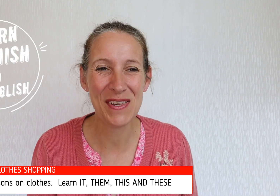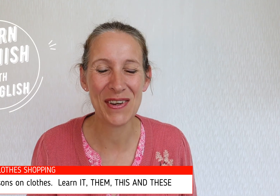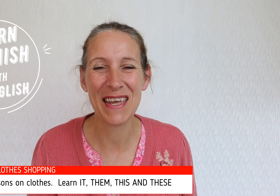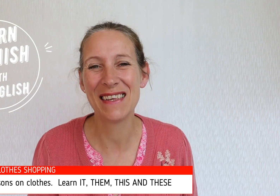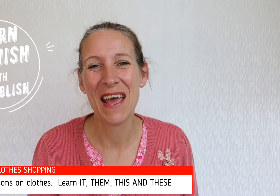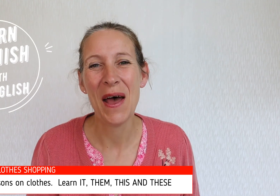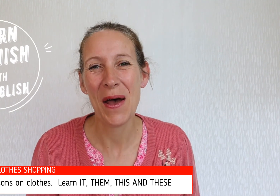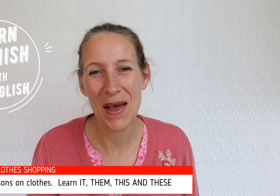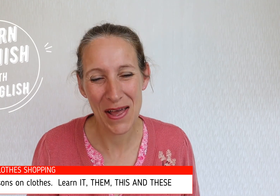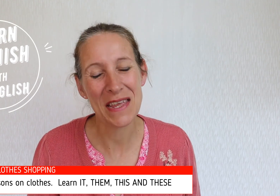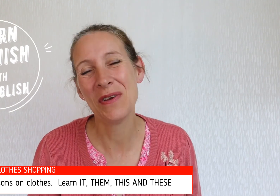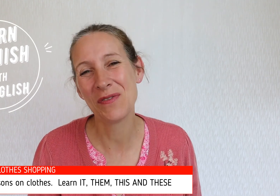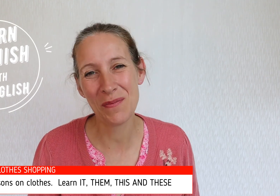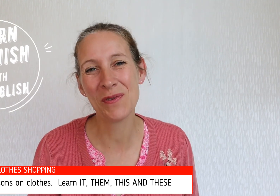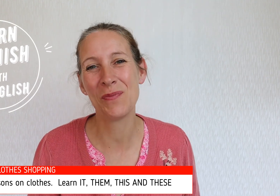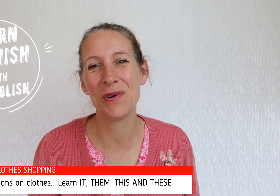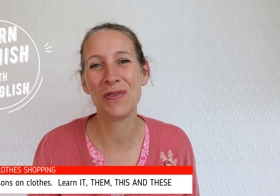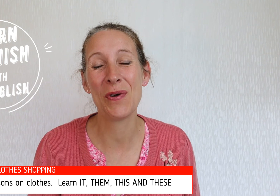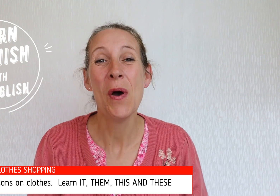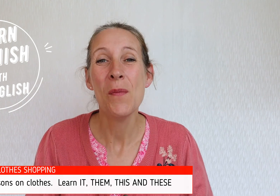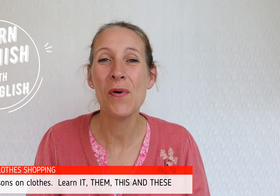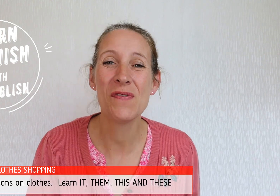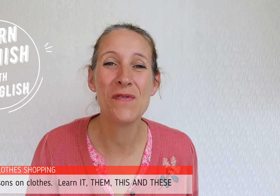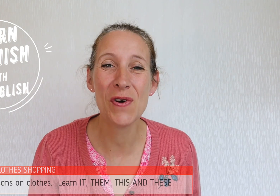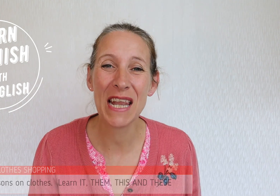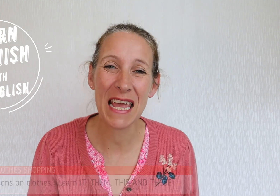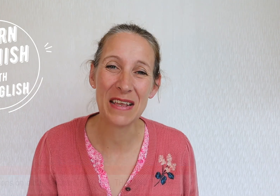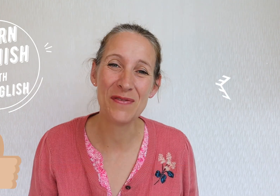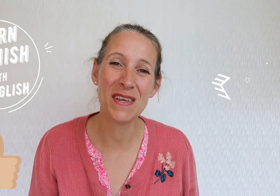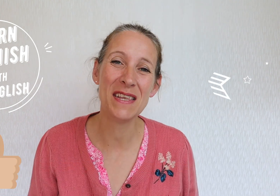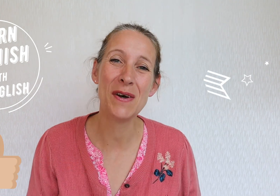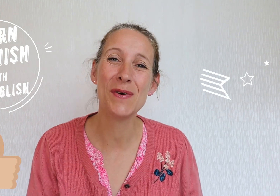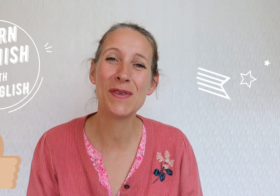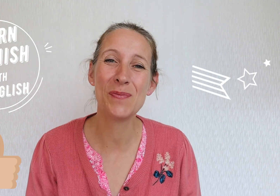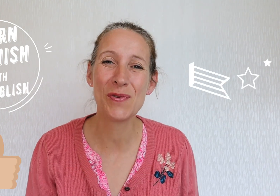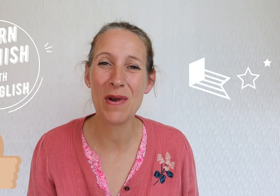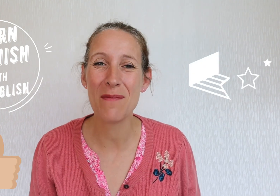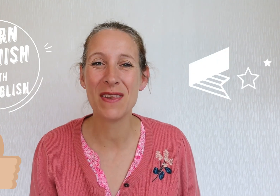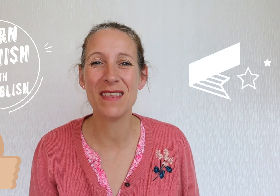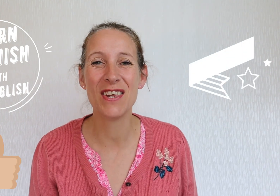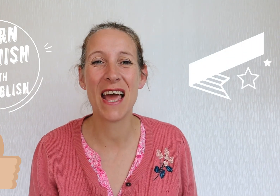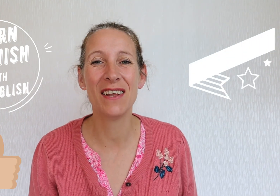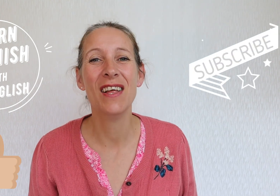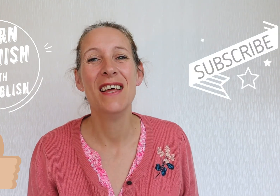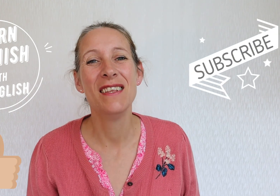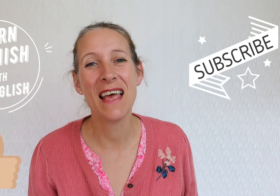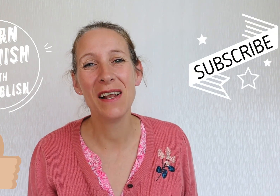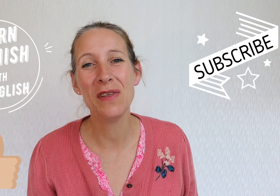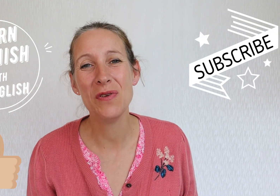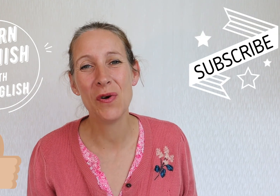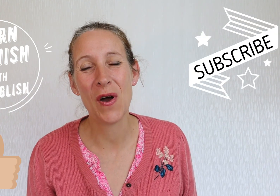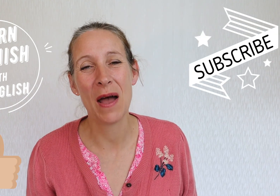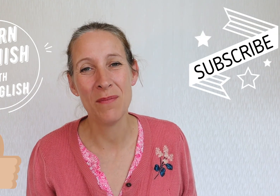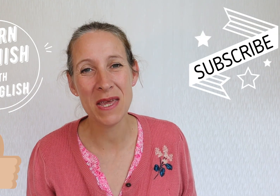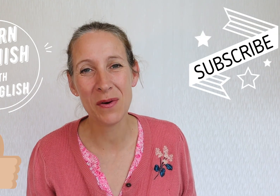enjoy it. Y nos vemos pronto. Por favor, like the video, subscribe to the channel, tell your amigos